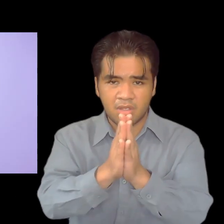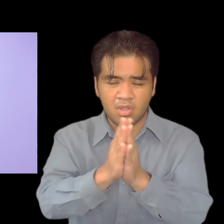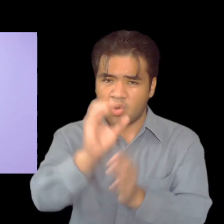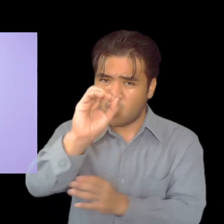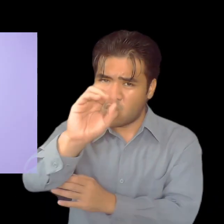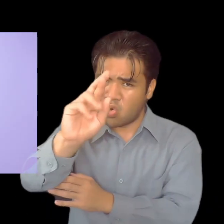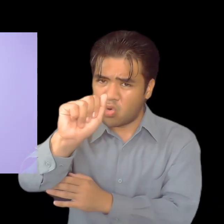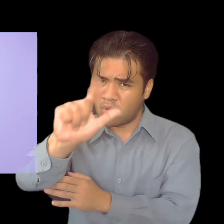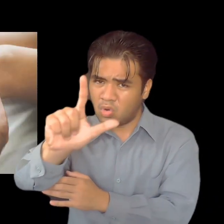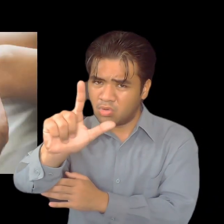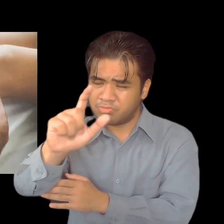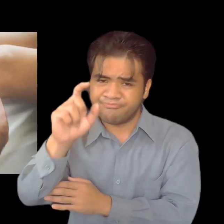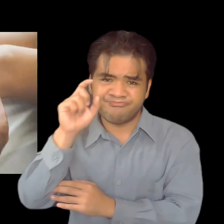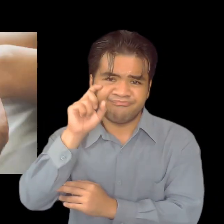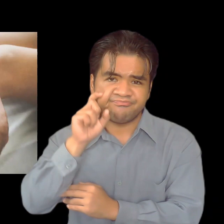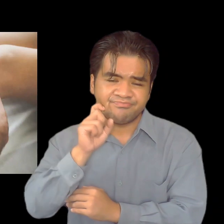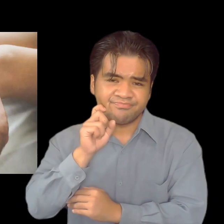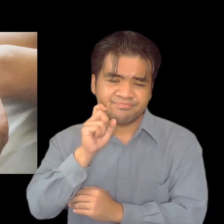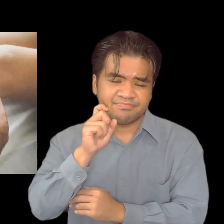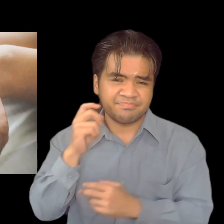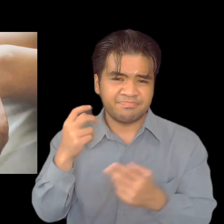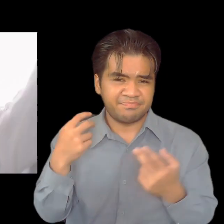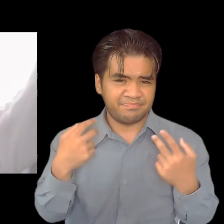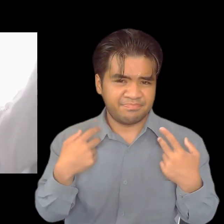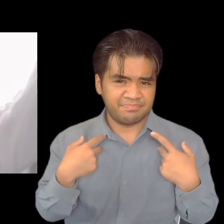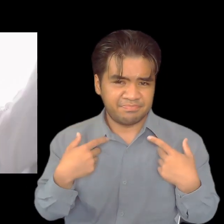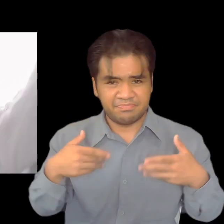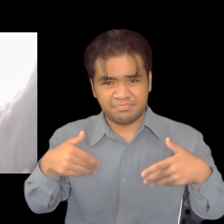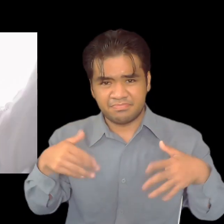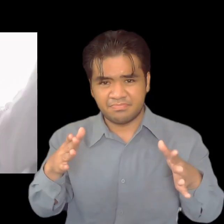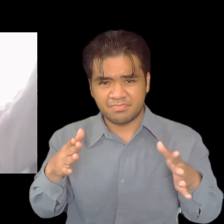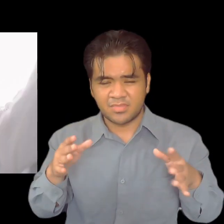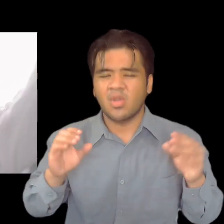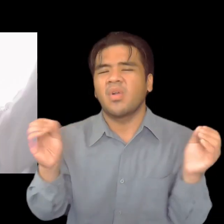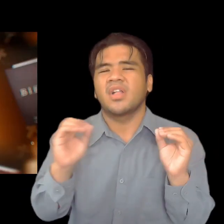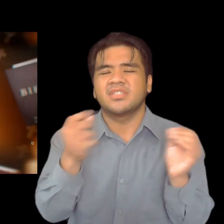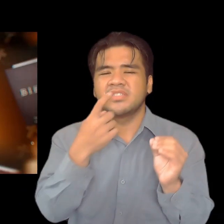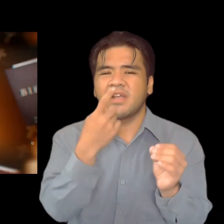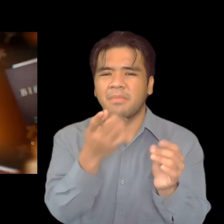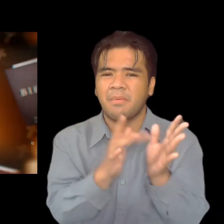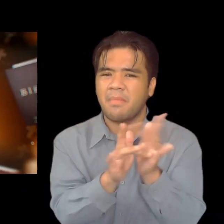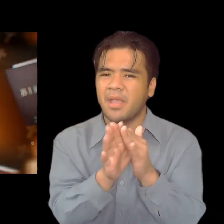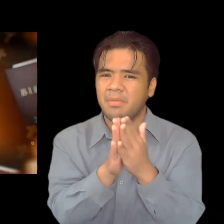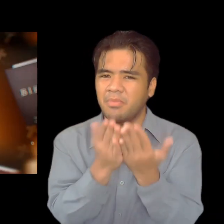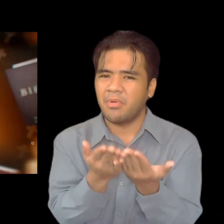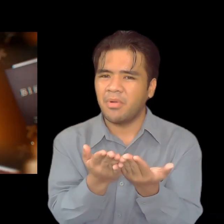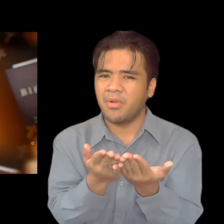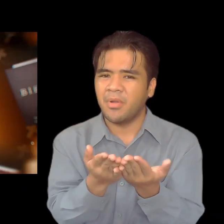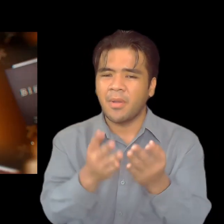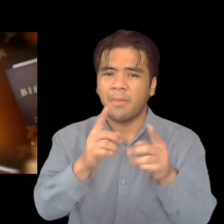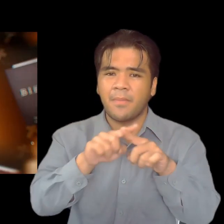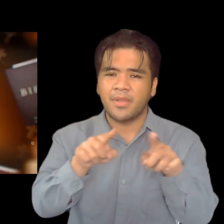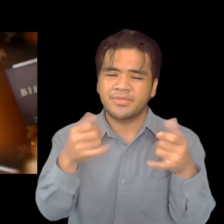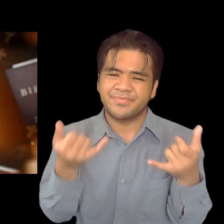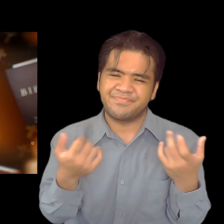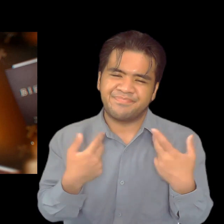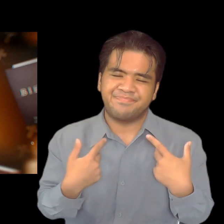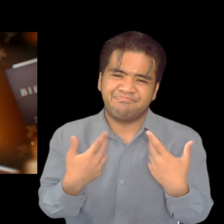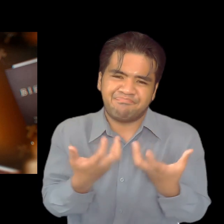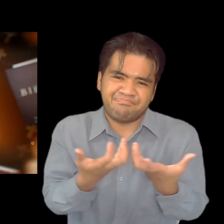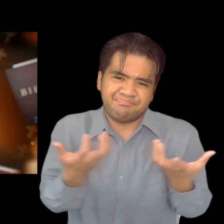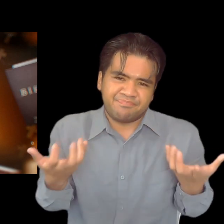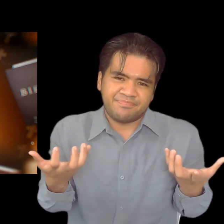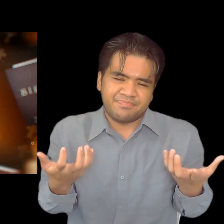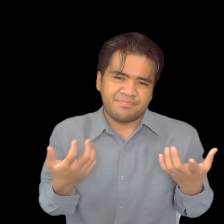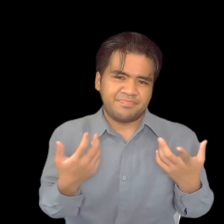For those who are asking if oral sex between a husband and a wife is a sin, well, there is no exact Bible verse for